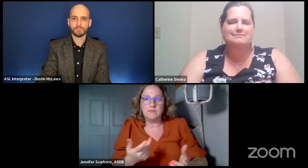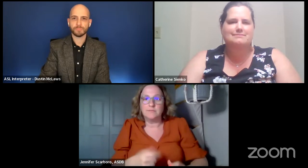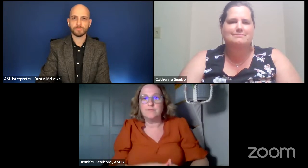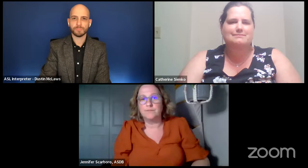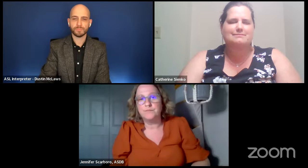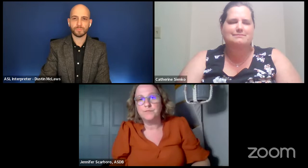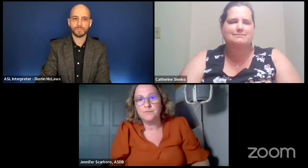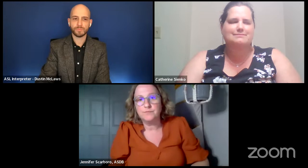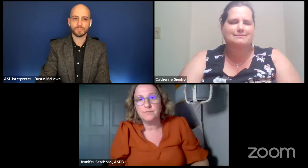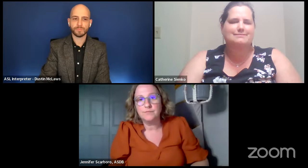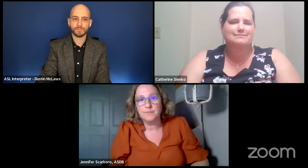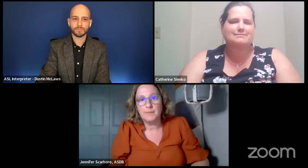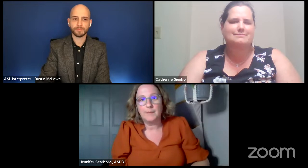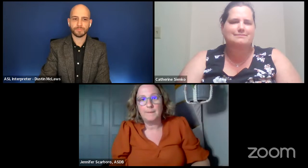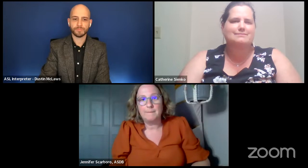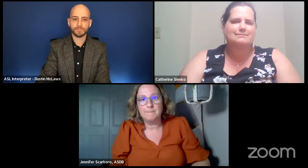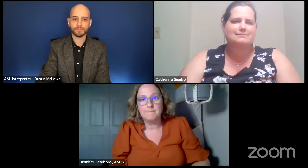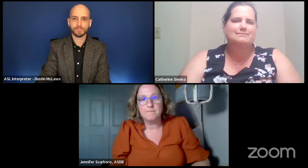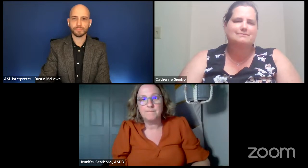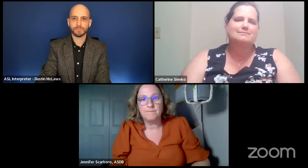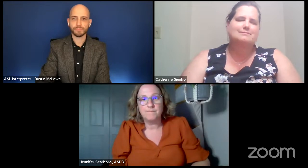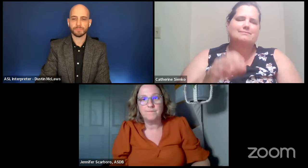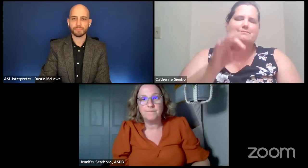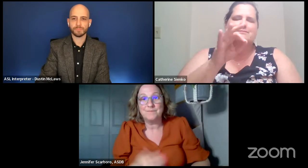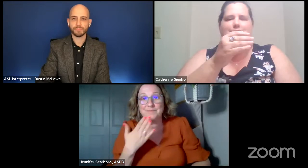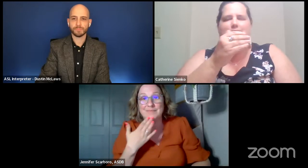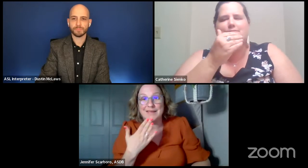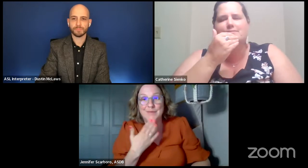the individual interpreter.